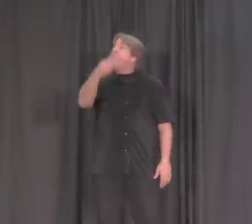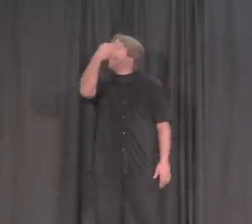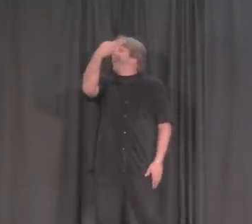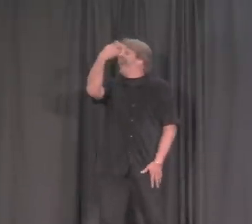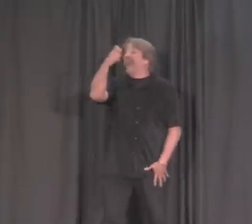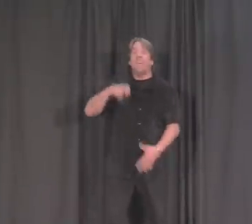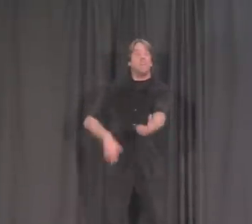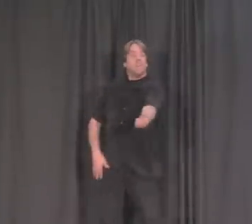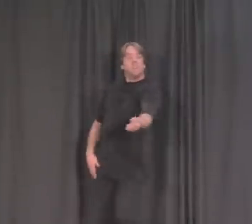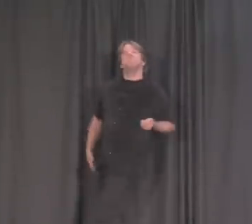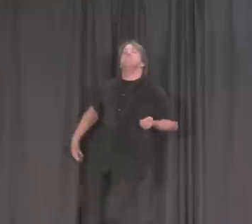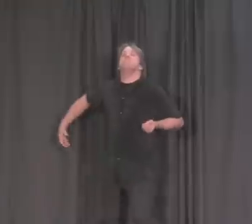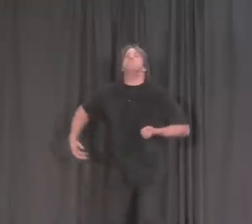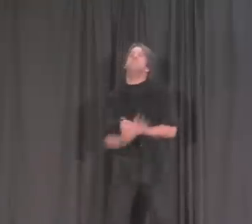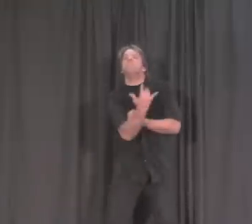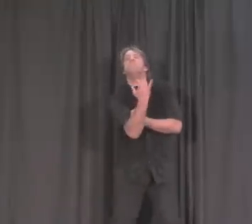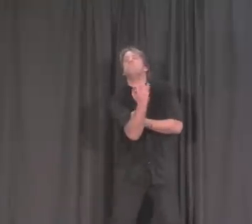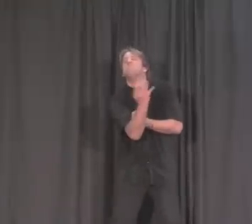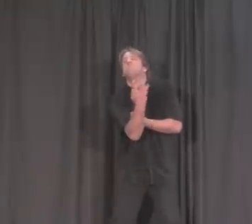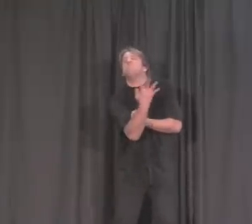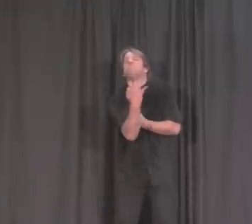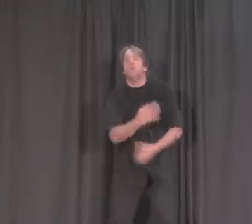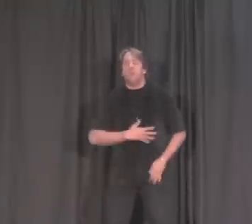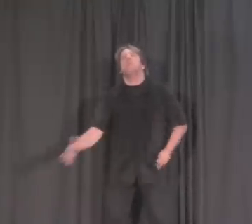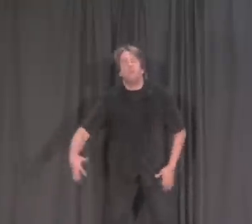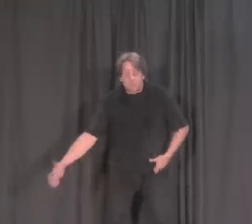I got closer, and he stuck his hand on my shirt.